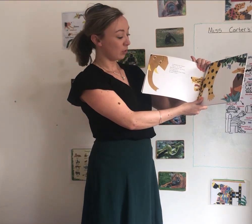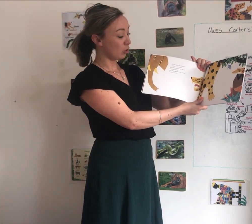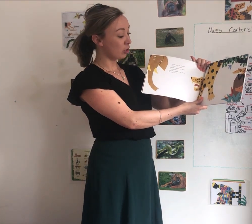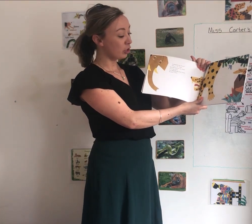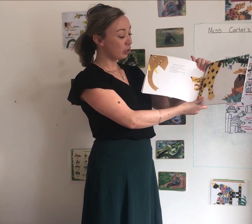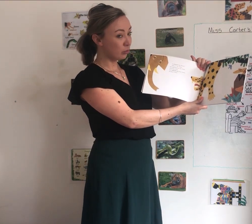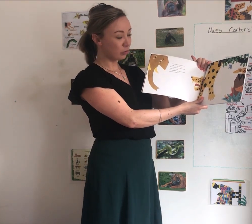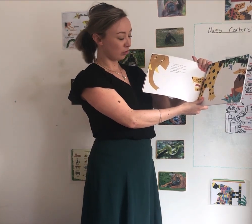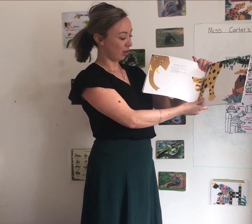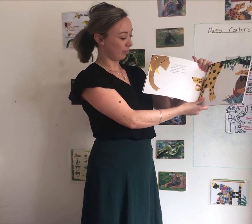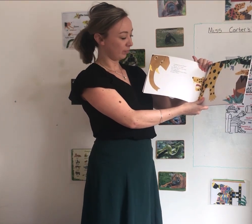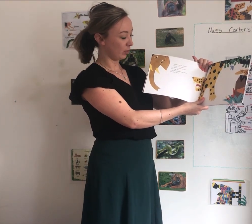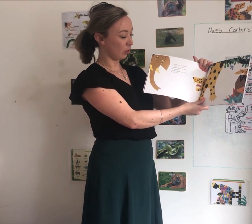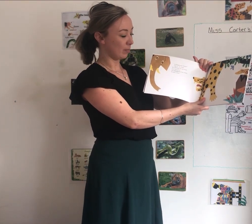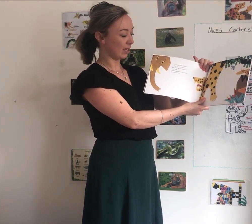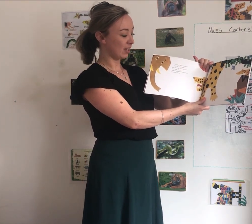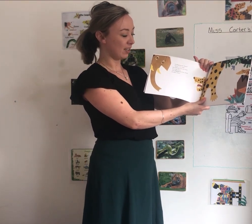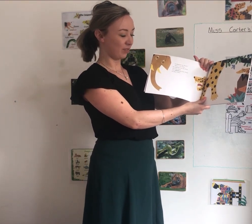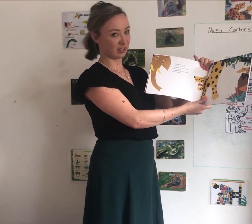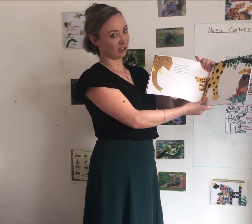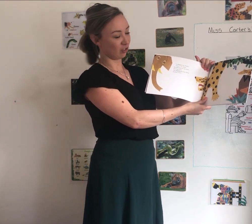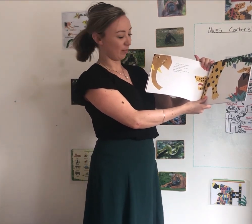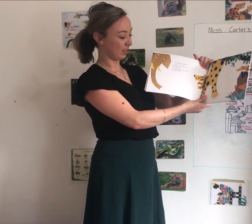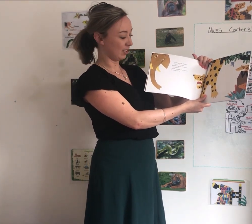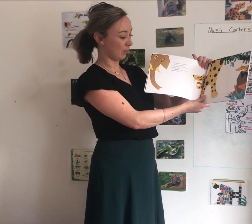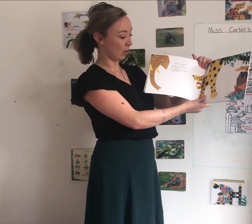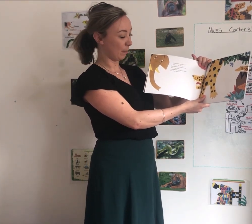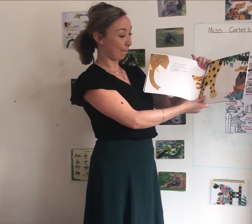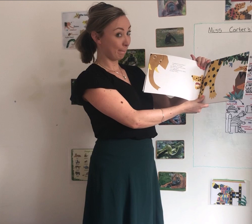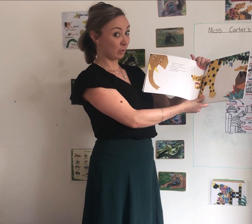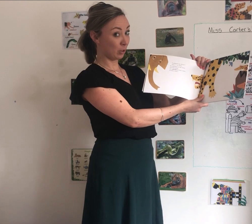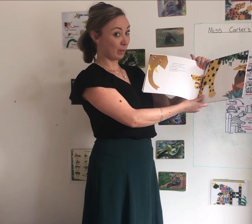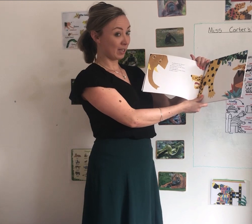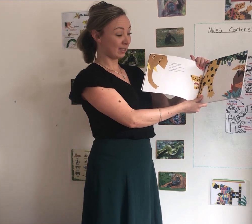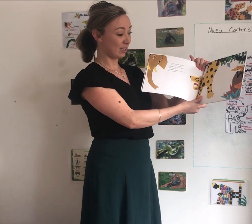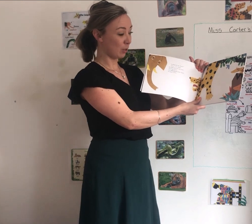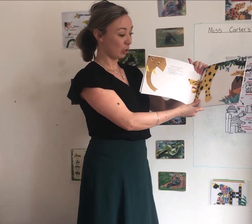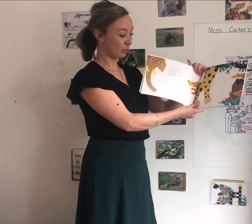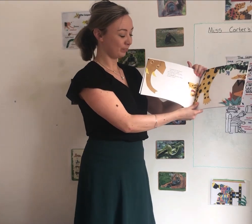your huge drum, your magnificent drum, Asibo. Goodbye, Asibo.